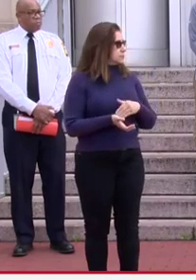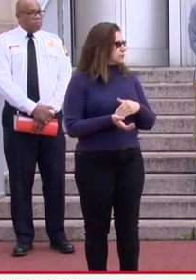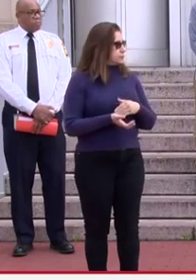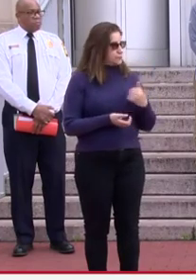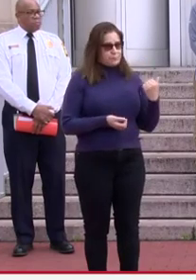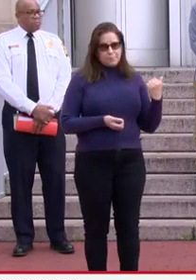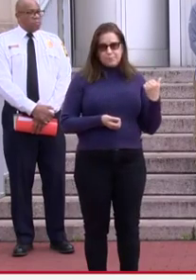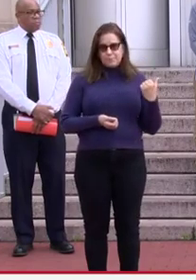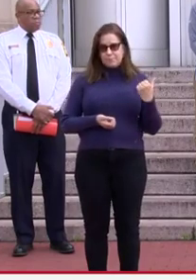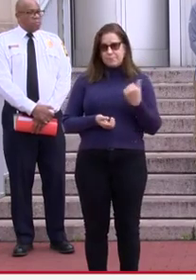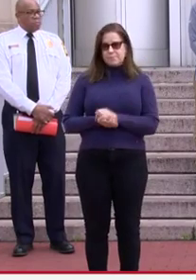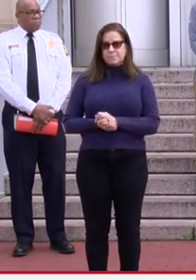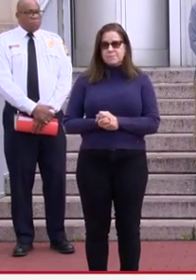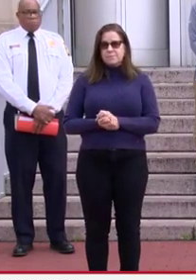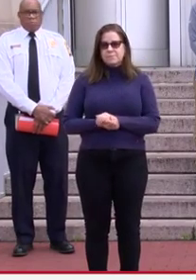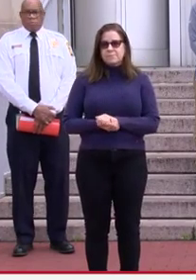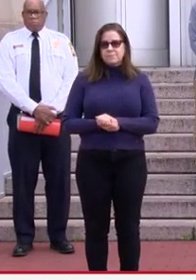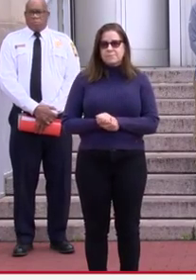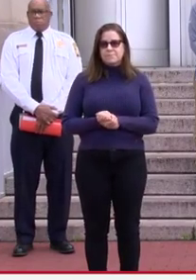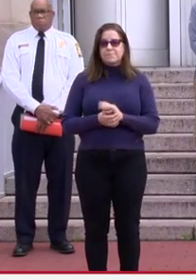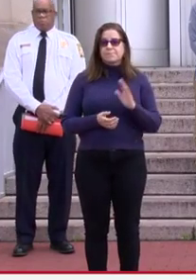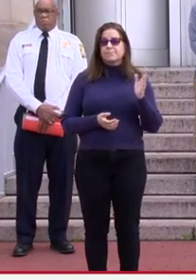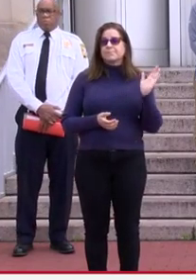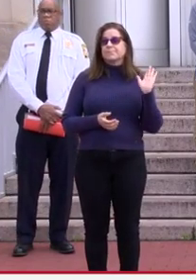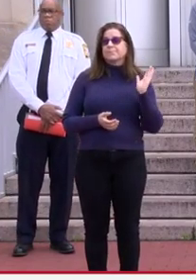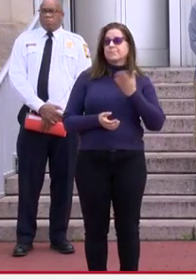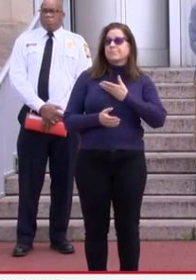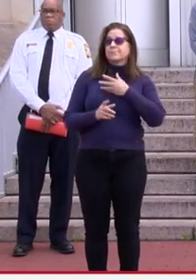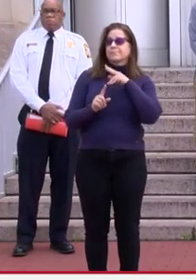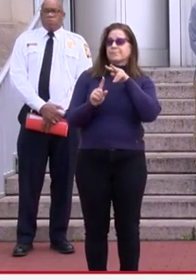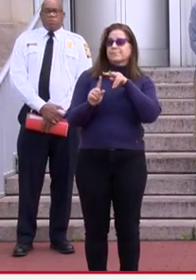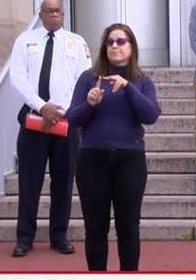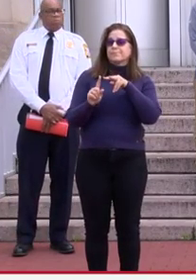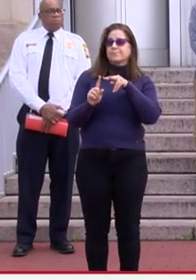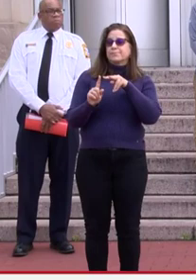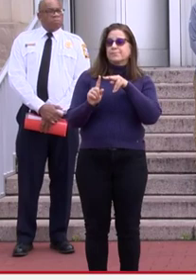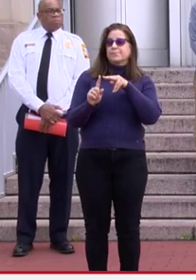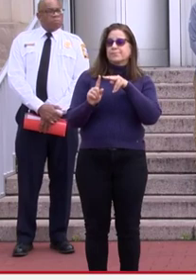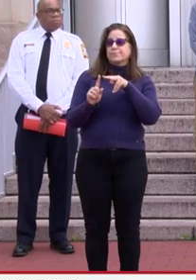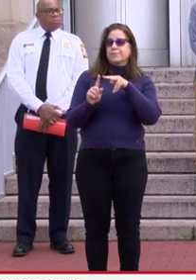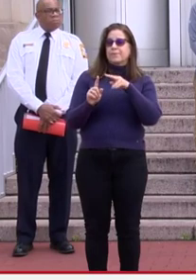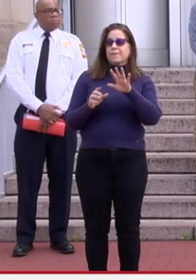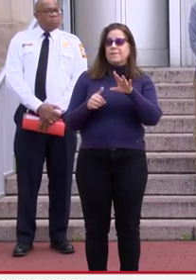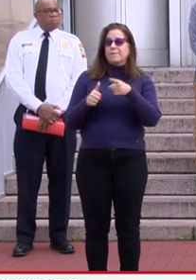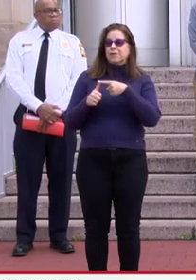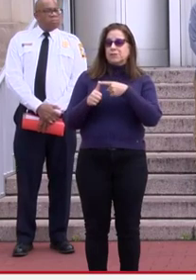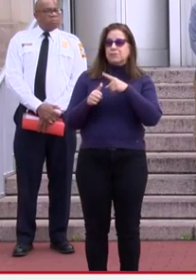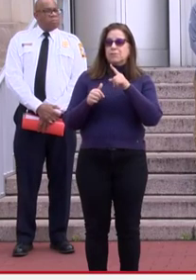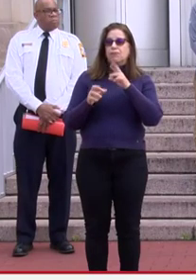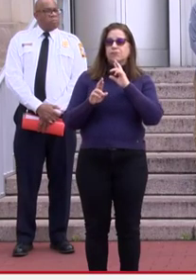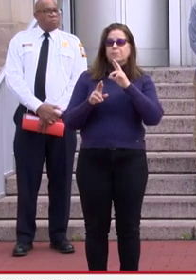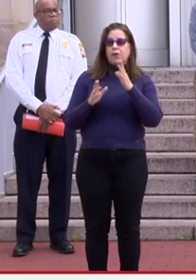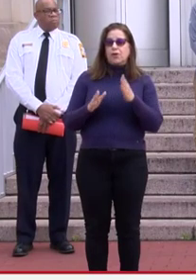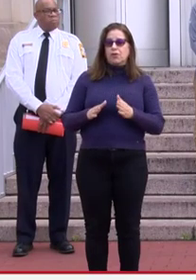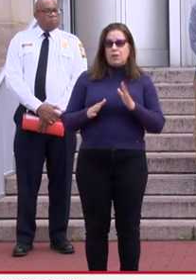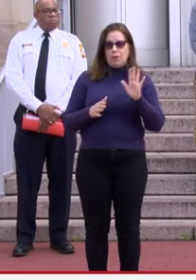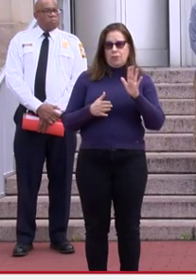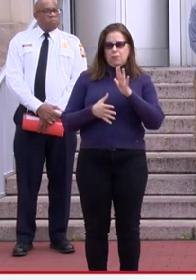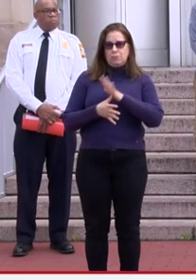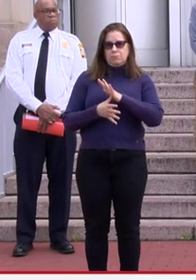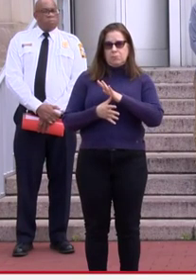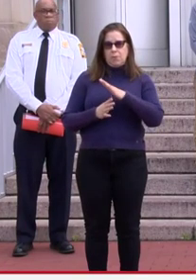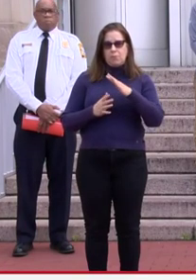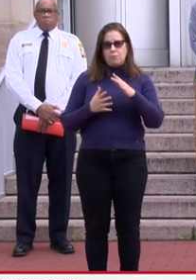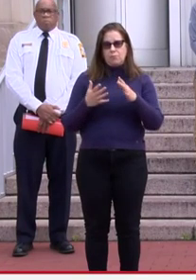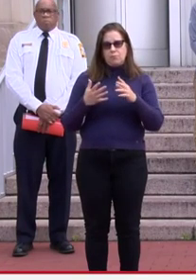So from our perspective, we have paid attention to what is happening with first responders. Our priority is making sure that we focus on